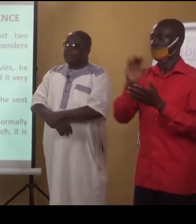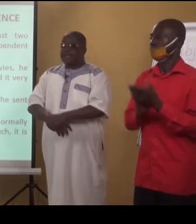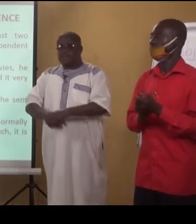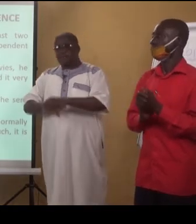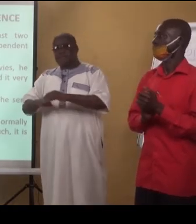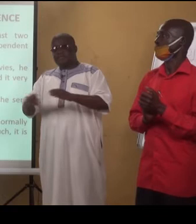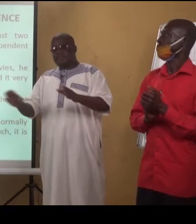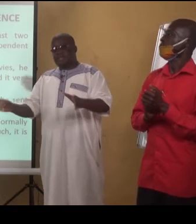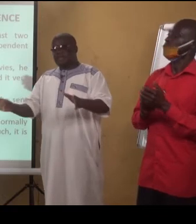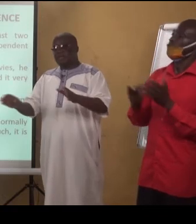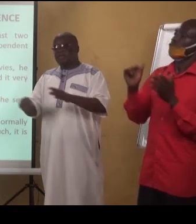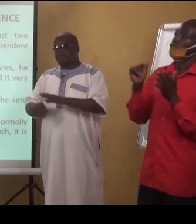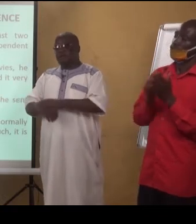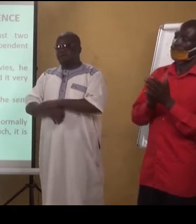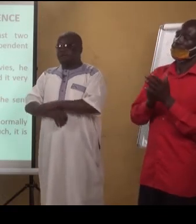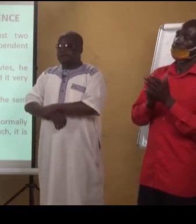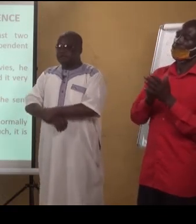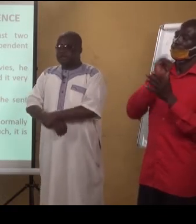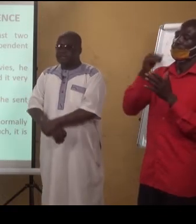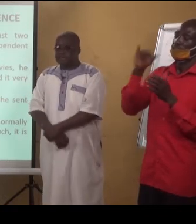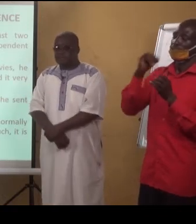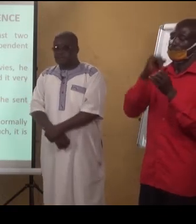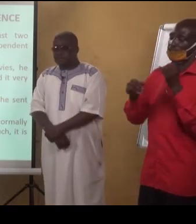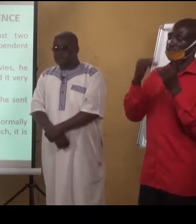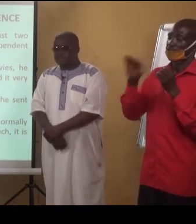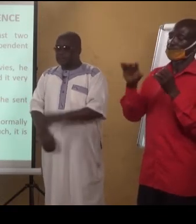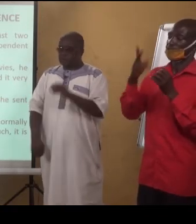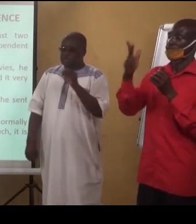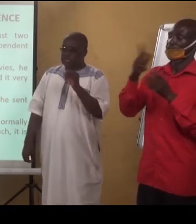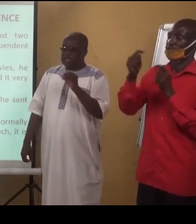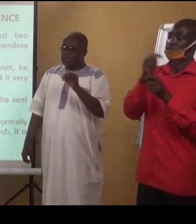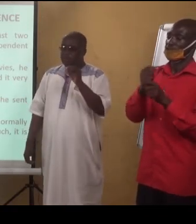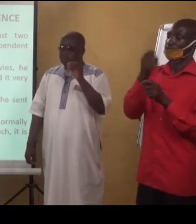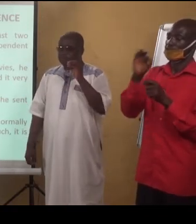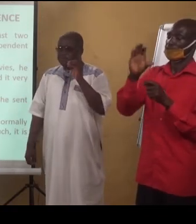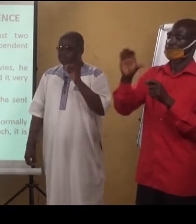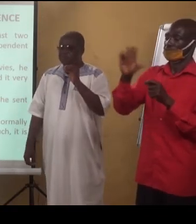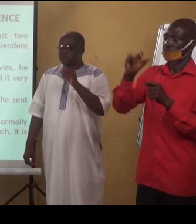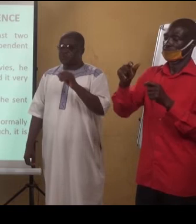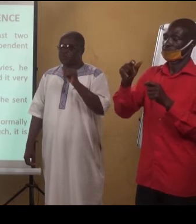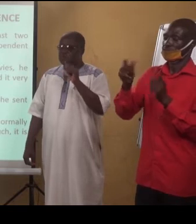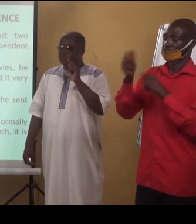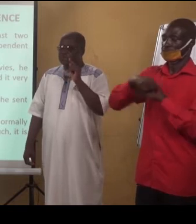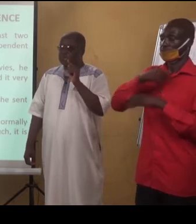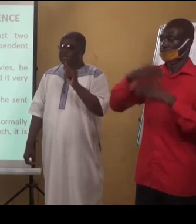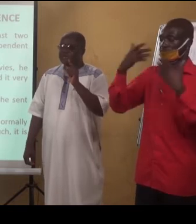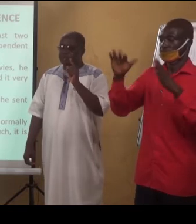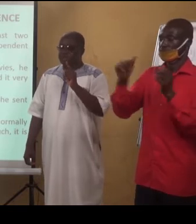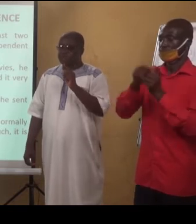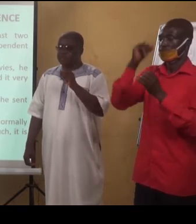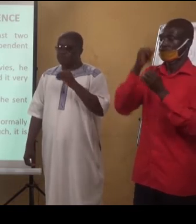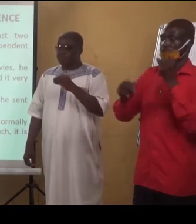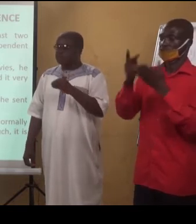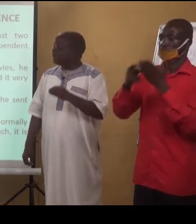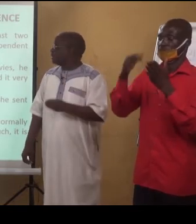Now that marks the end of the 3 types of clauses. Today we finish also with the last